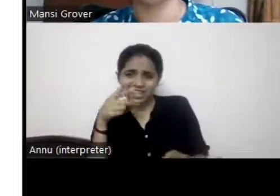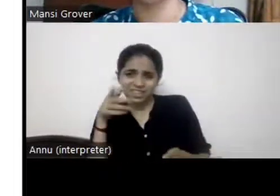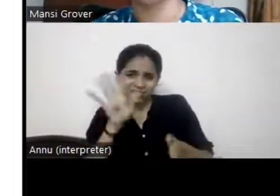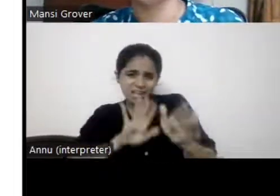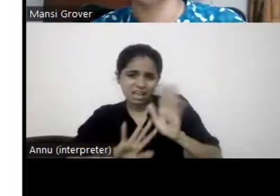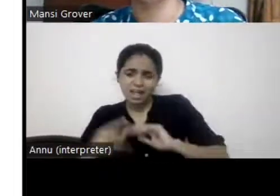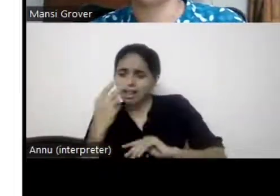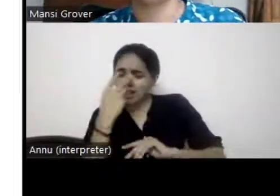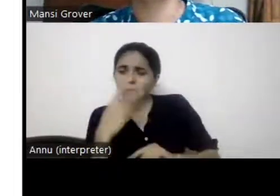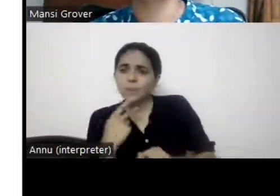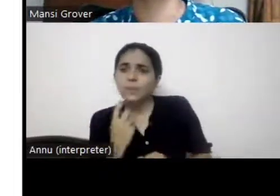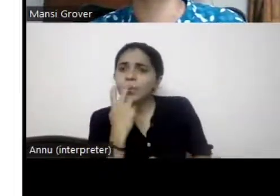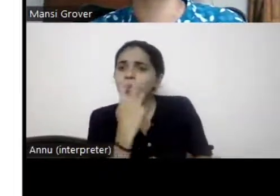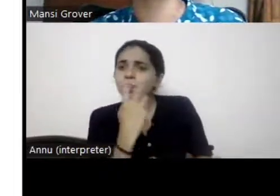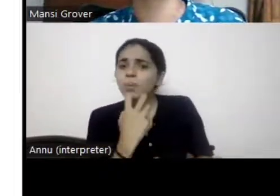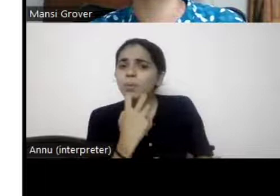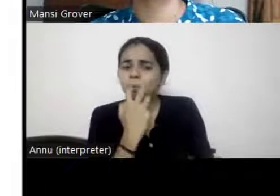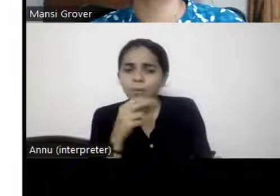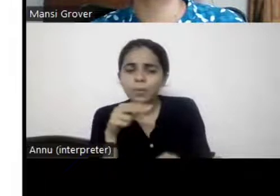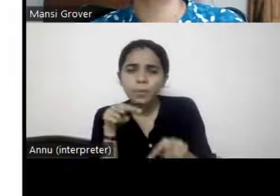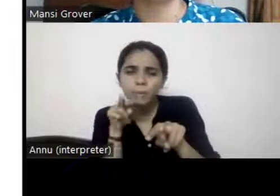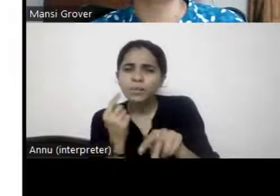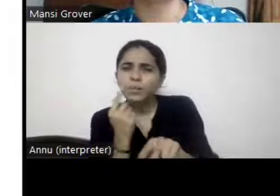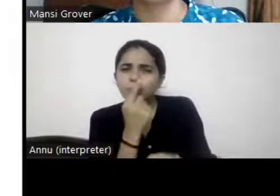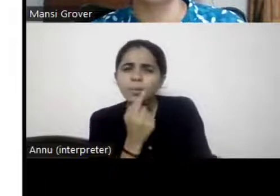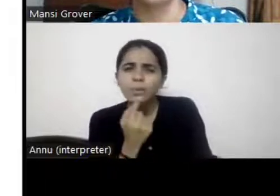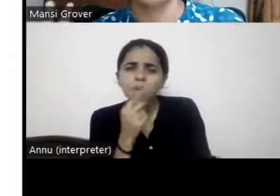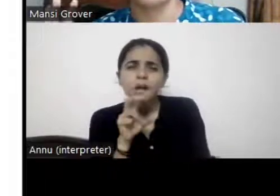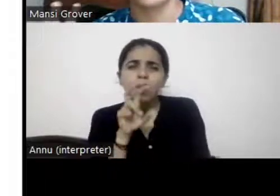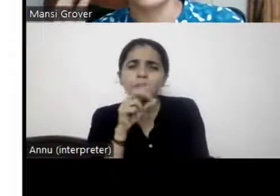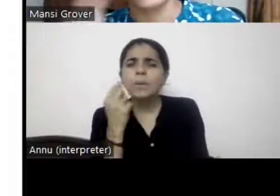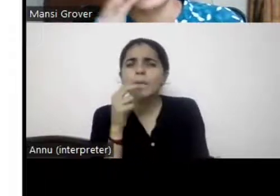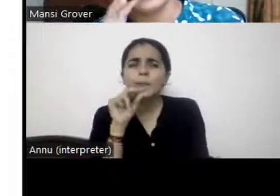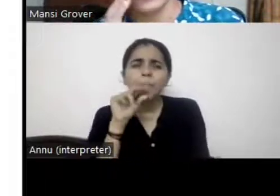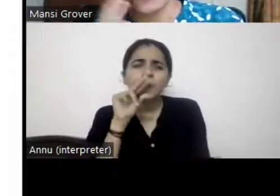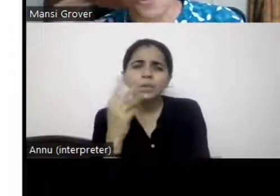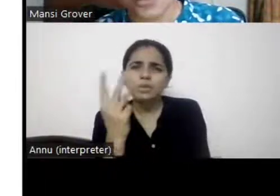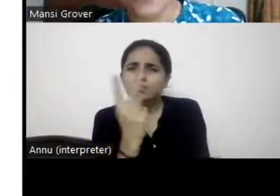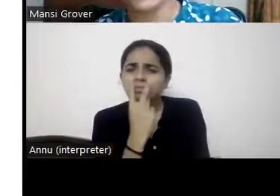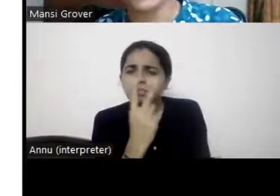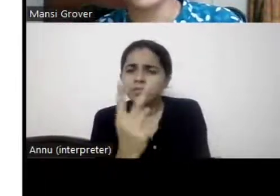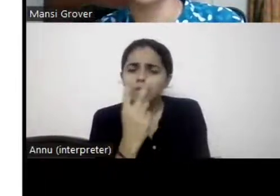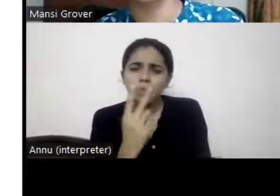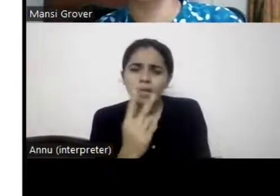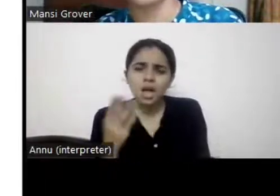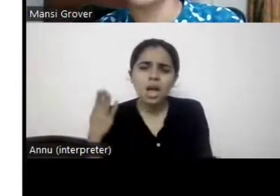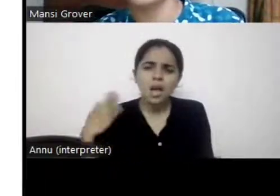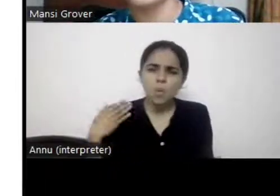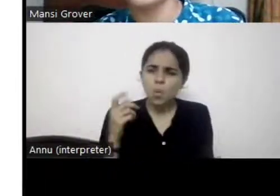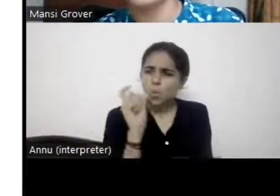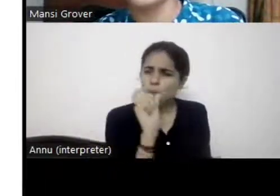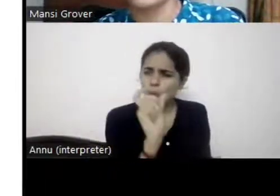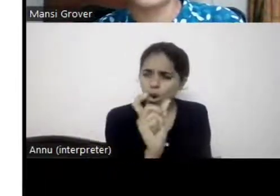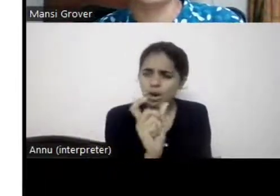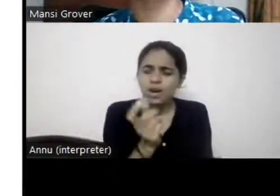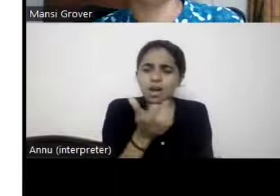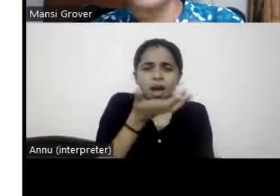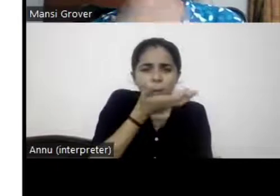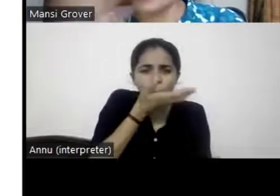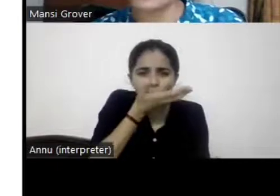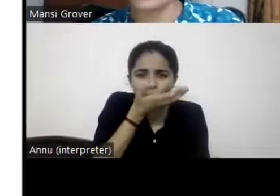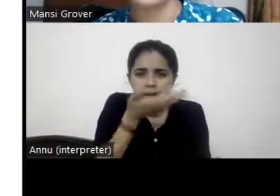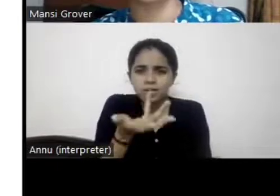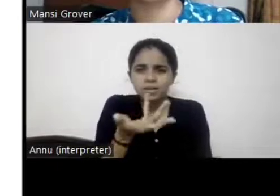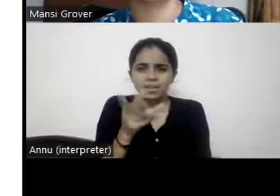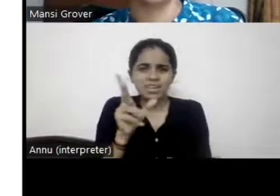lip read. Throughout the film, you would see she's asked to basically call out the word water and